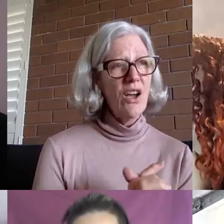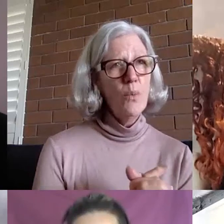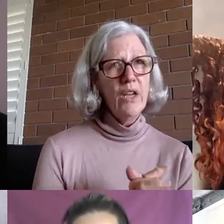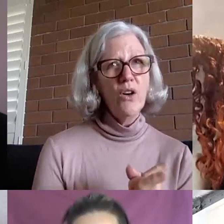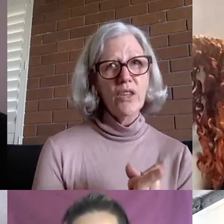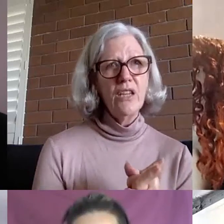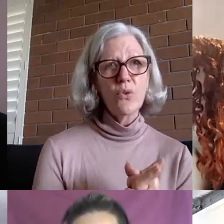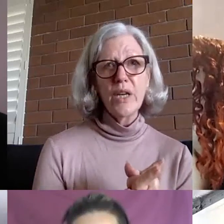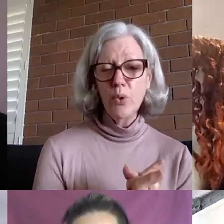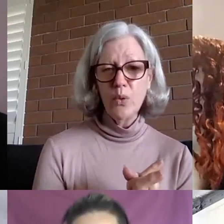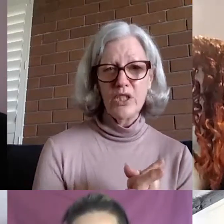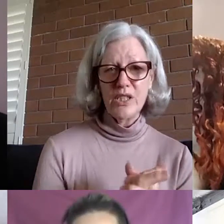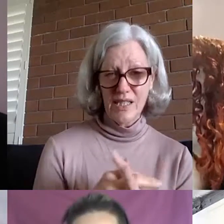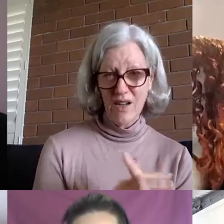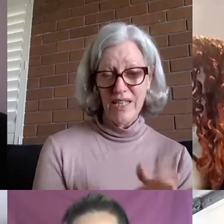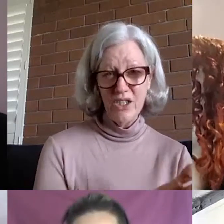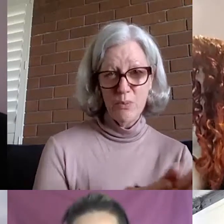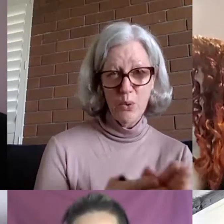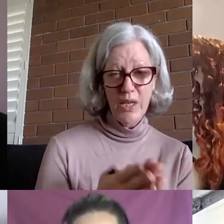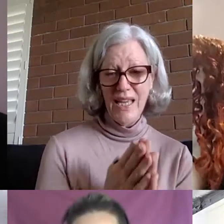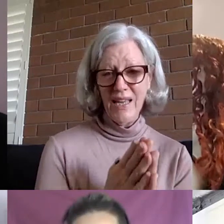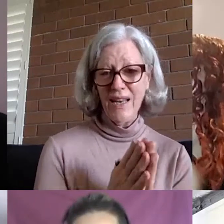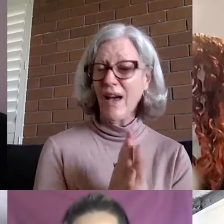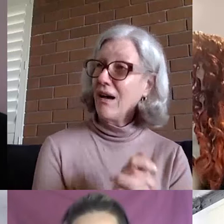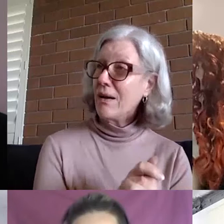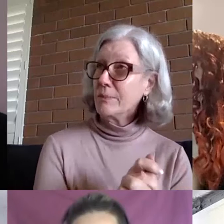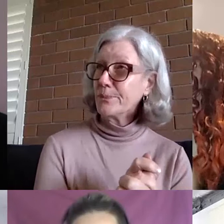time. We got the Green Book, which is the signed English book, in